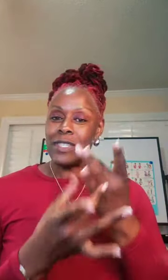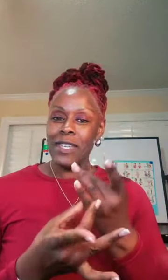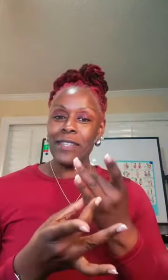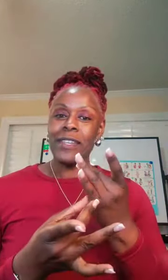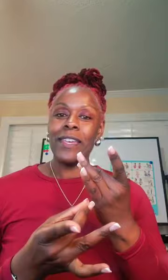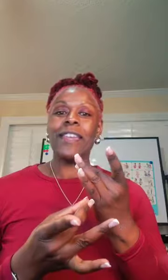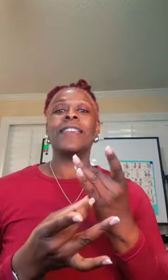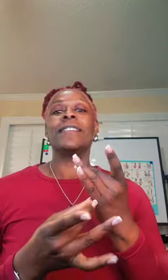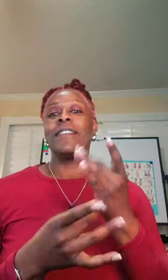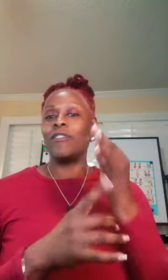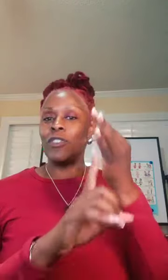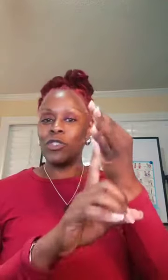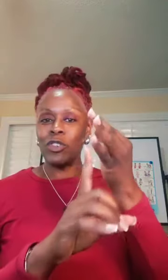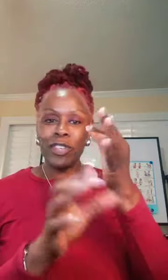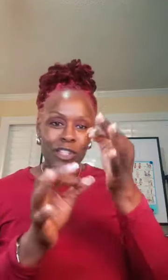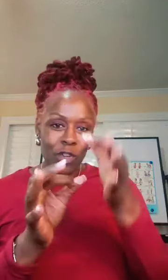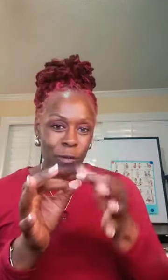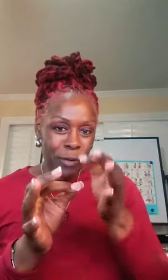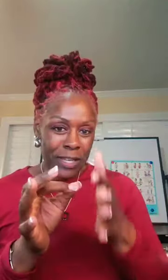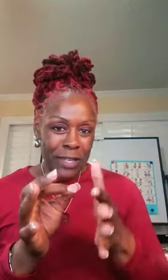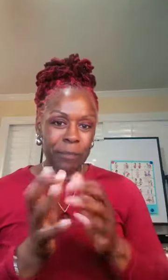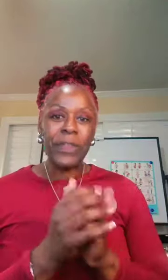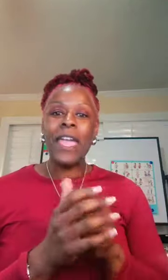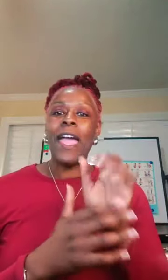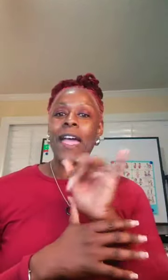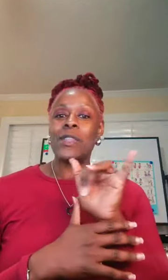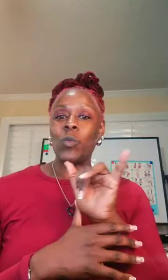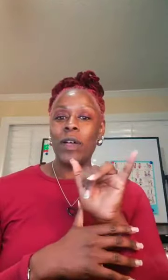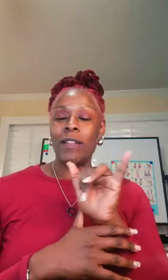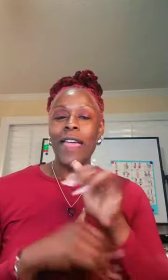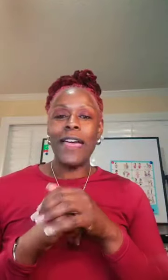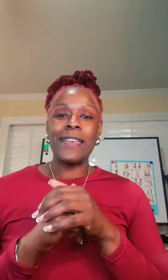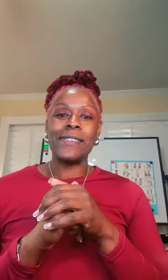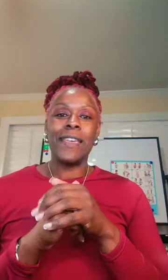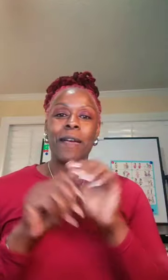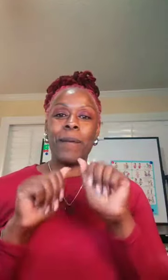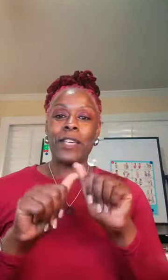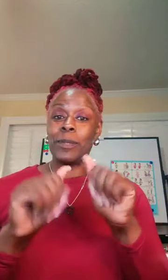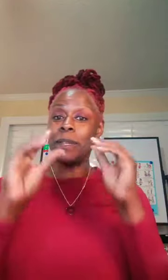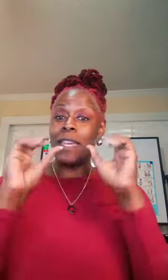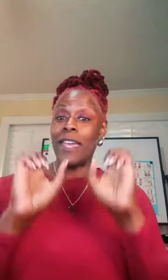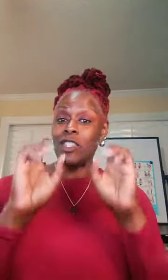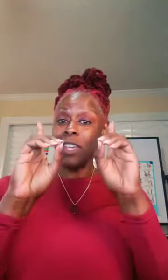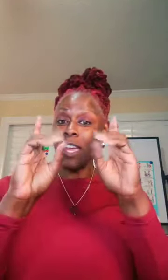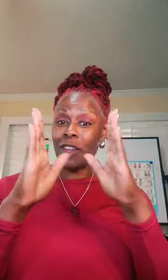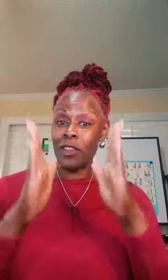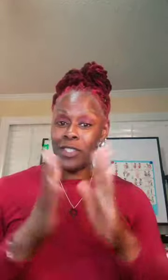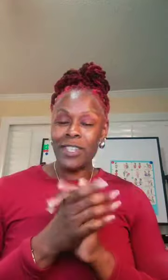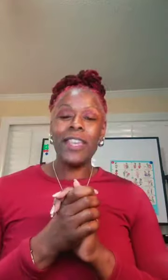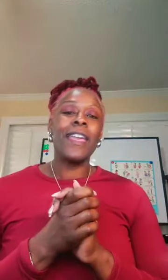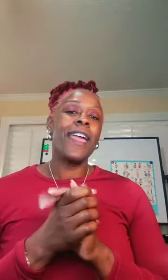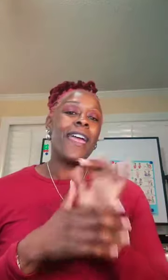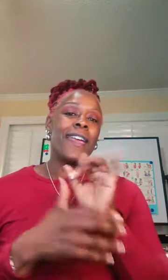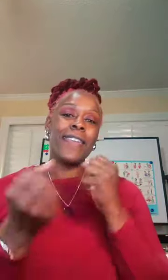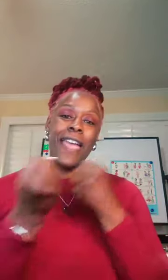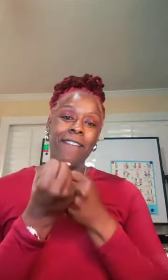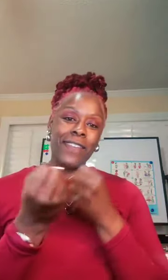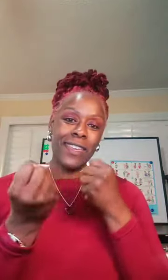interested in future interpreting, as well as possibly educators and